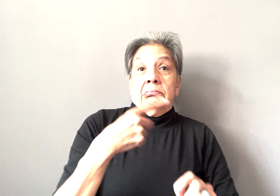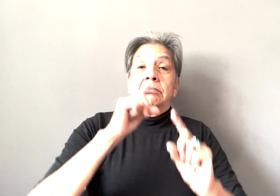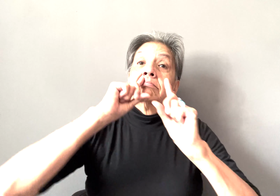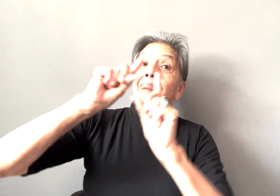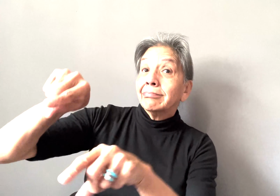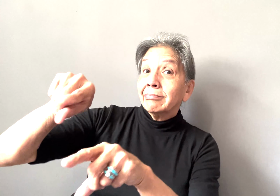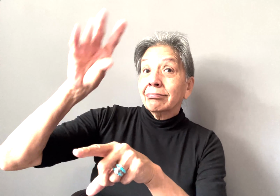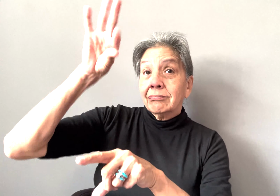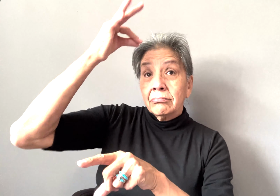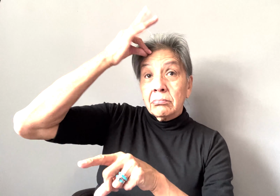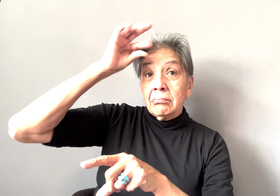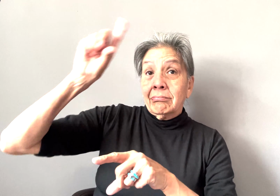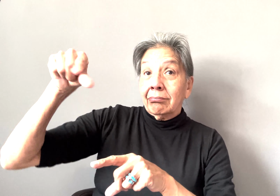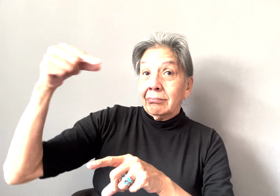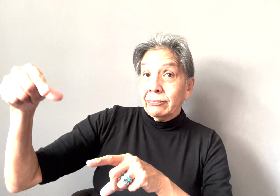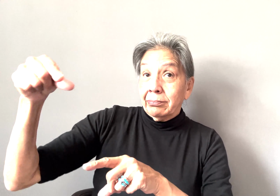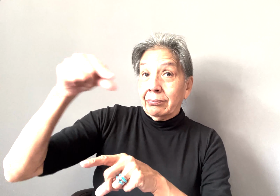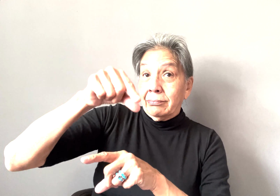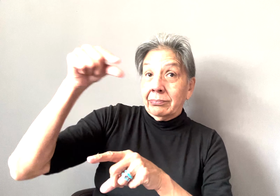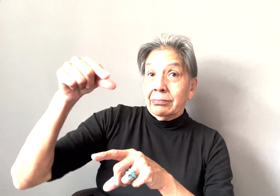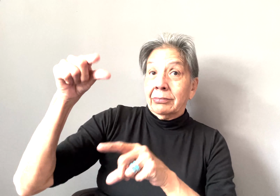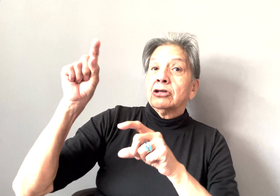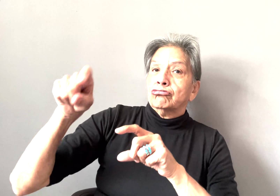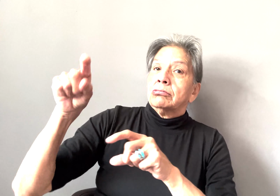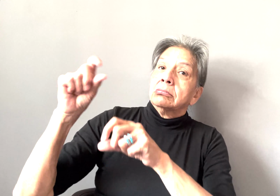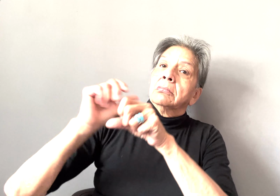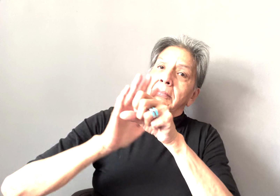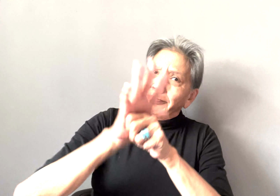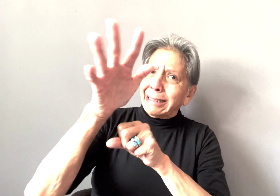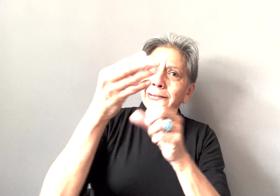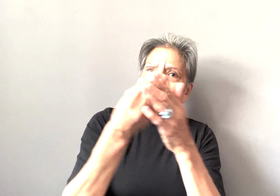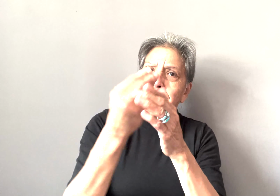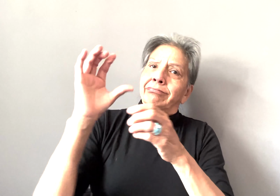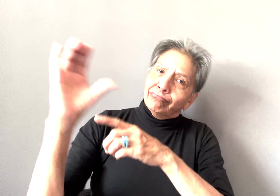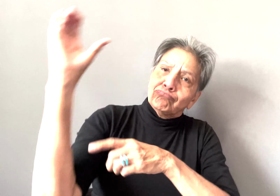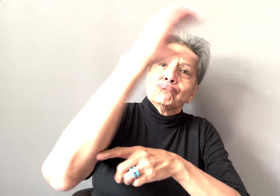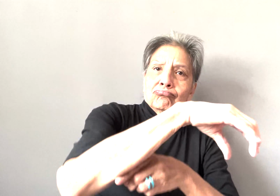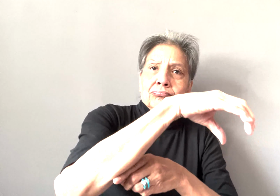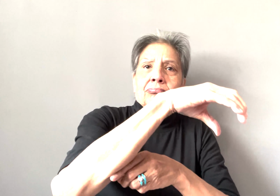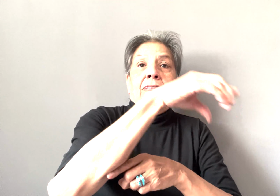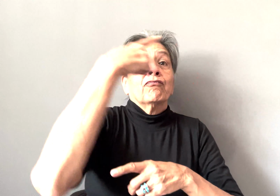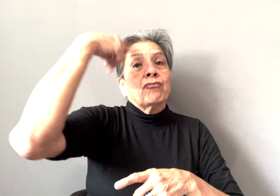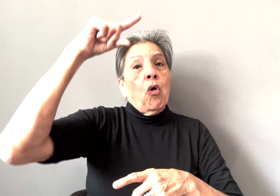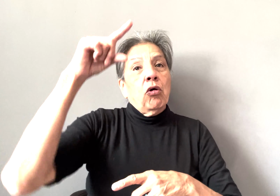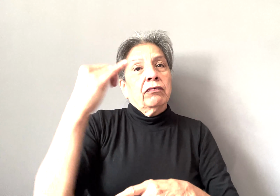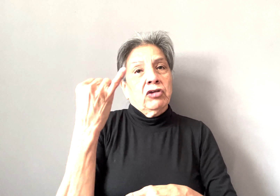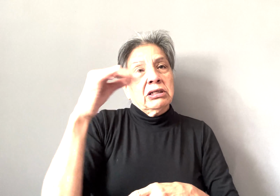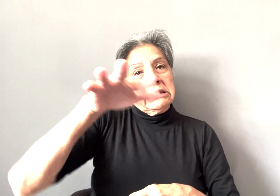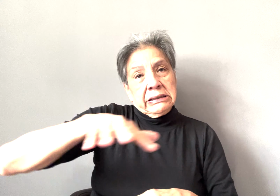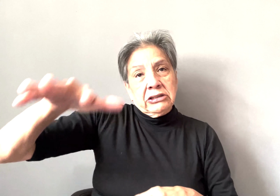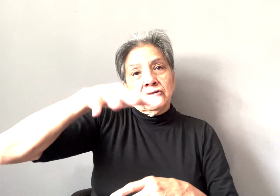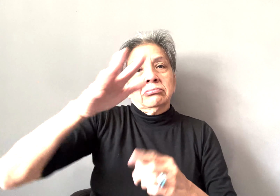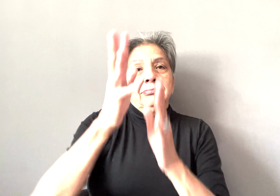Sign Languages by providing much needed funds to reverse the decline of these languages.